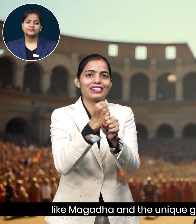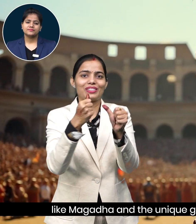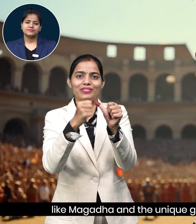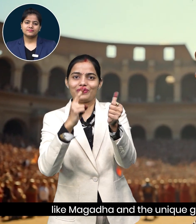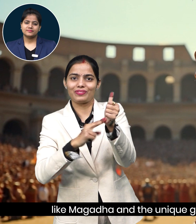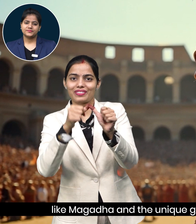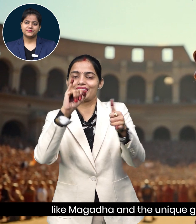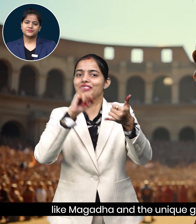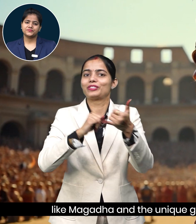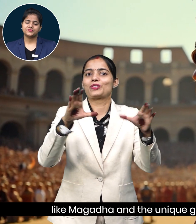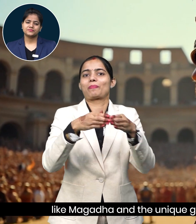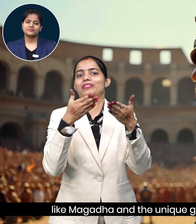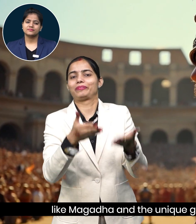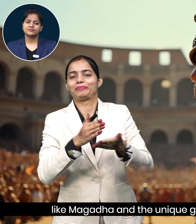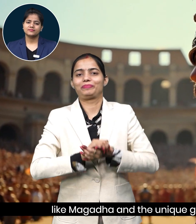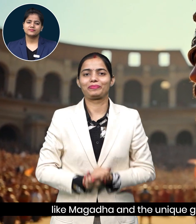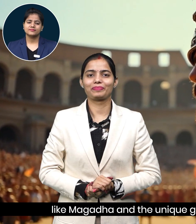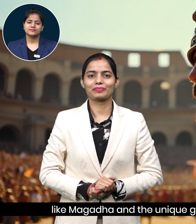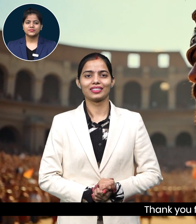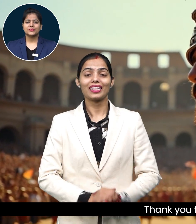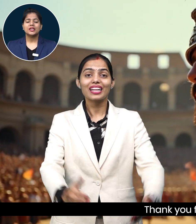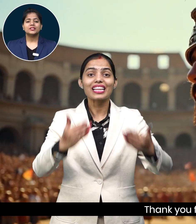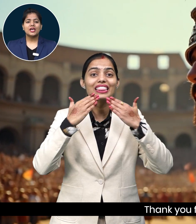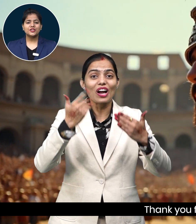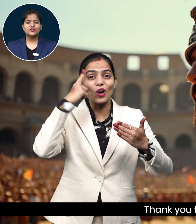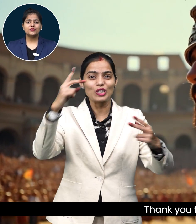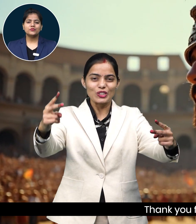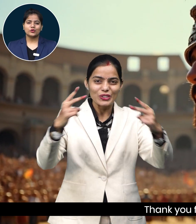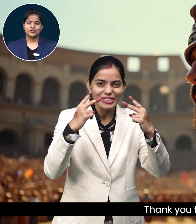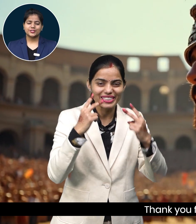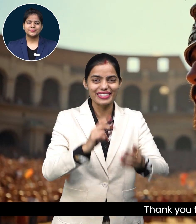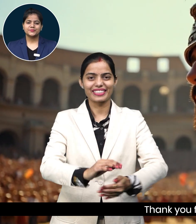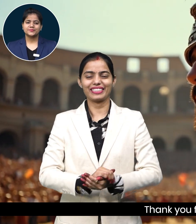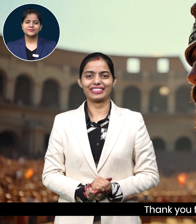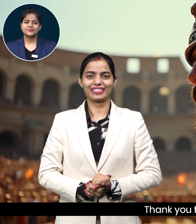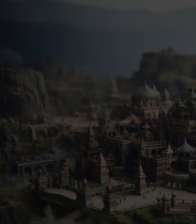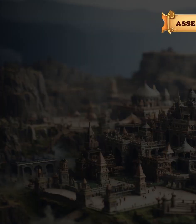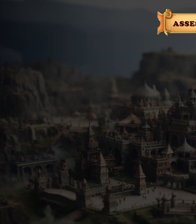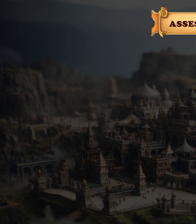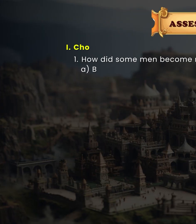Thank you for watching.